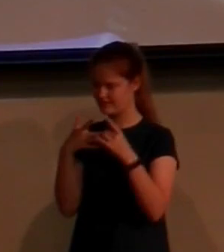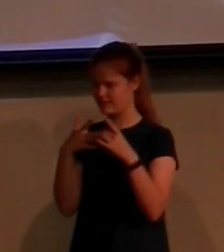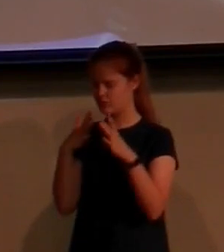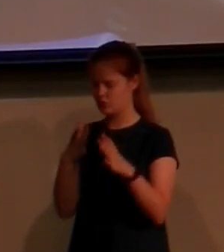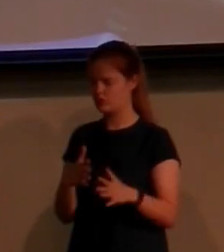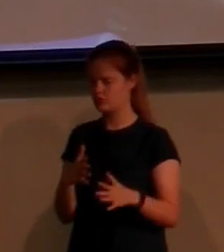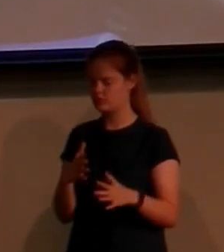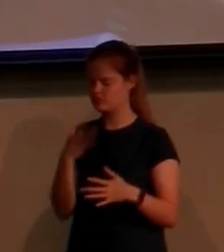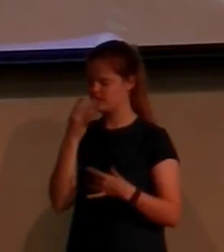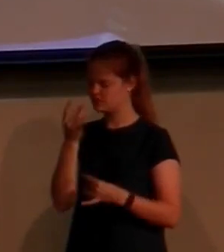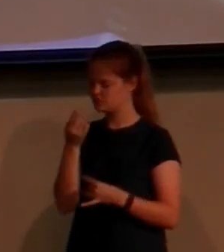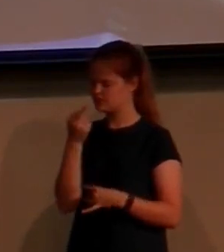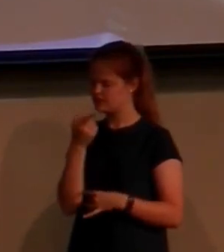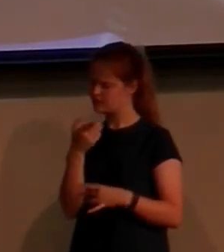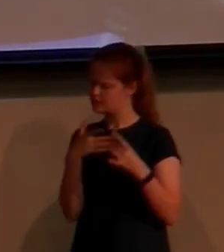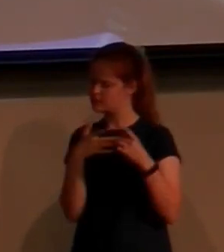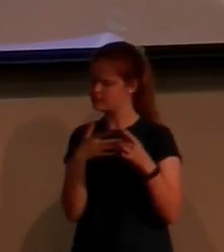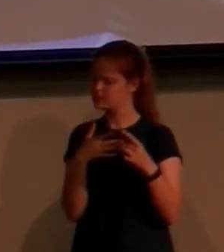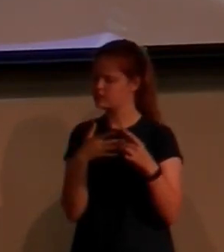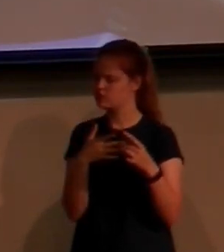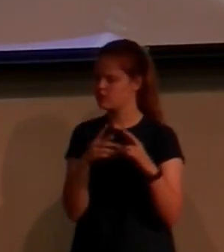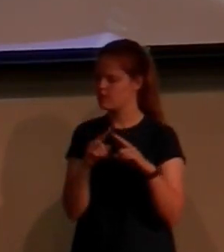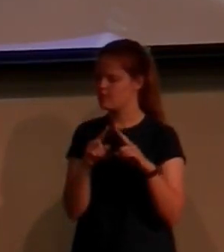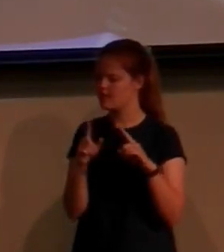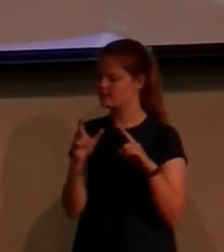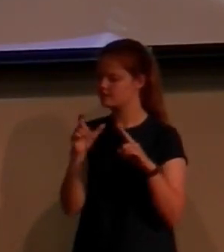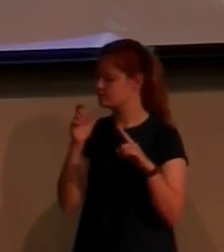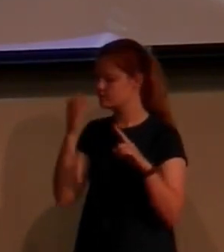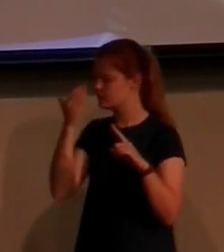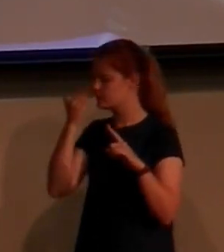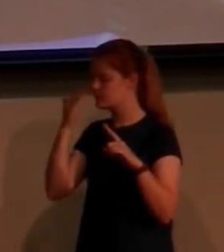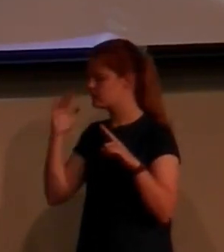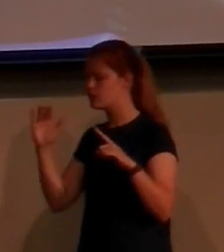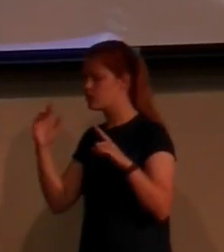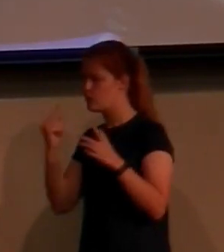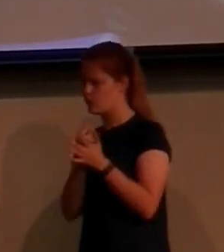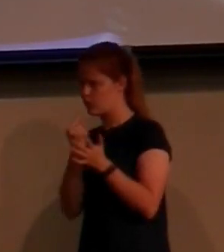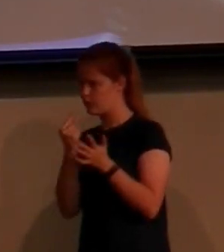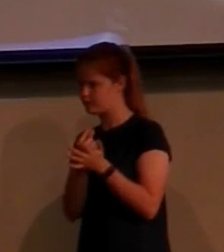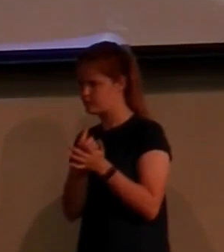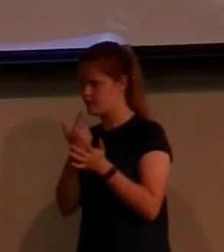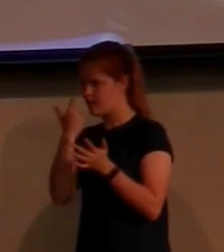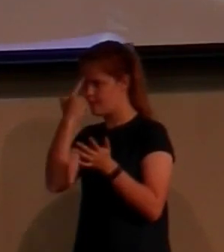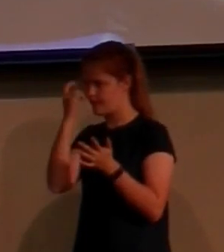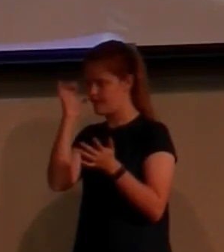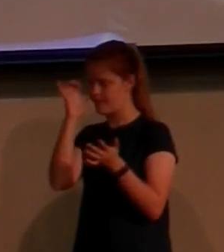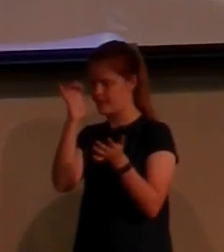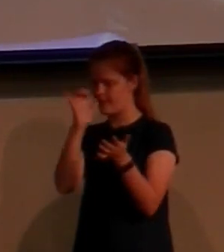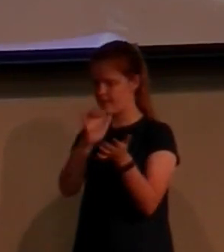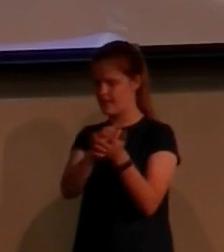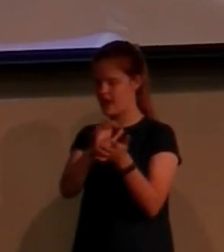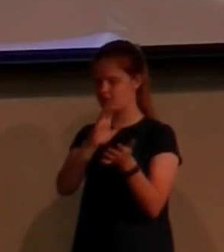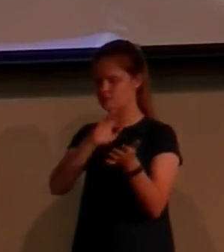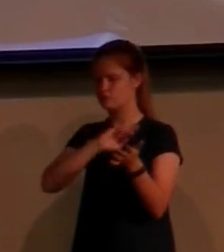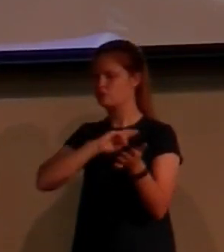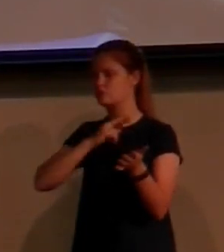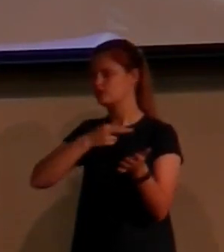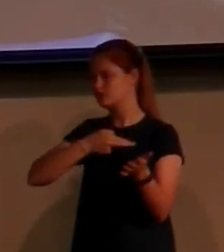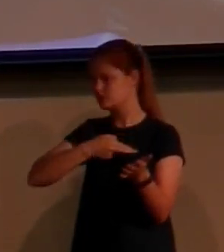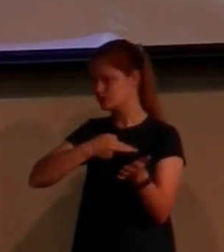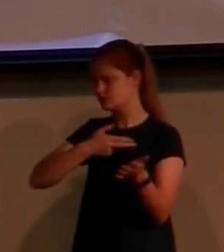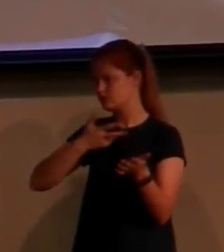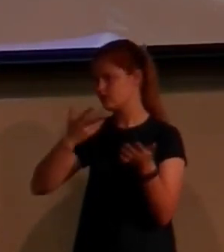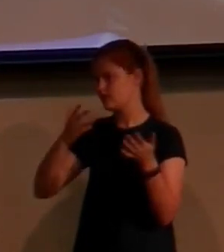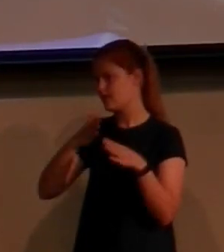Interesting, even though he was a leader, he didn't know the gospel. Because in that particular denomination, they basically